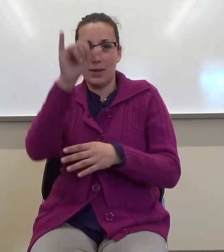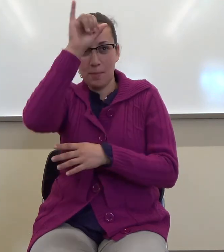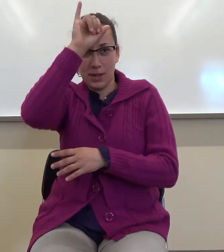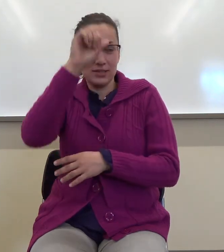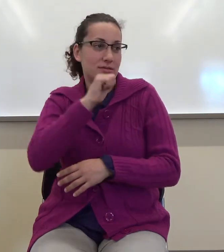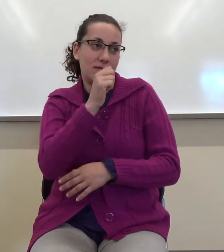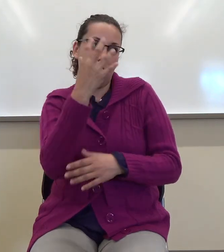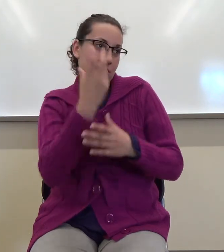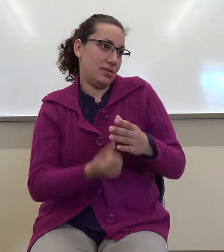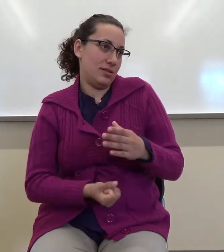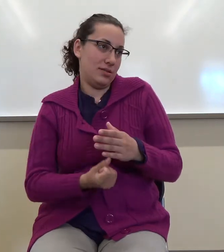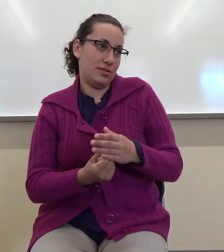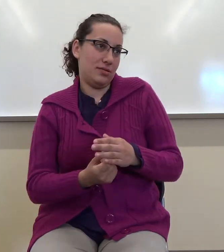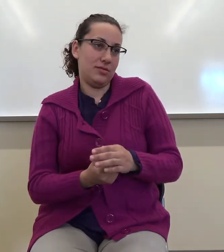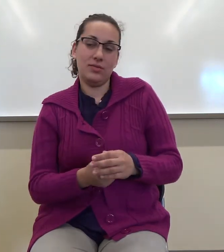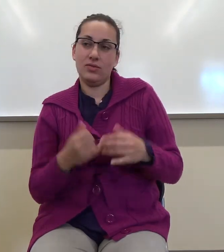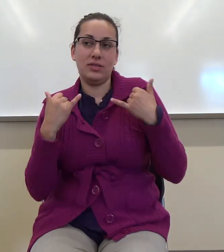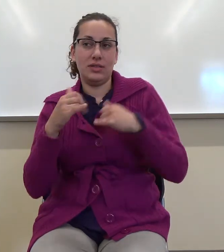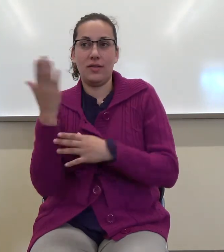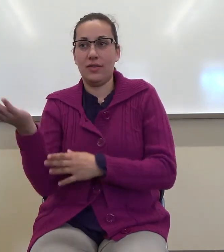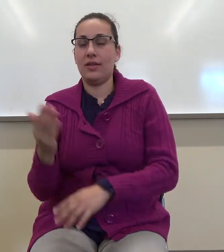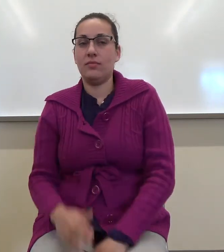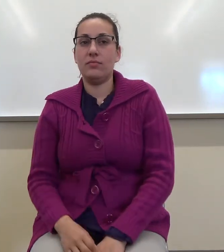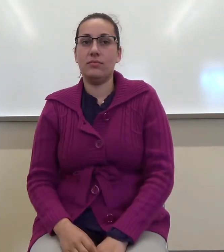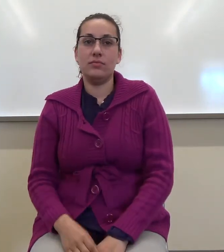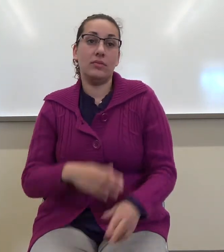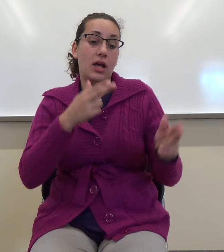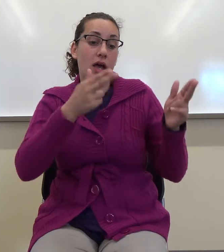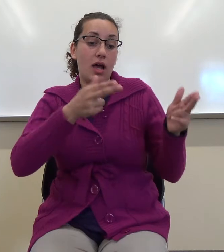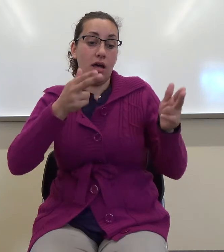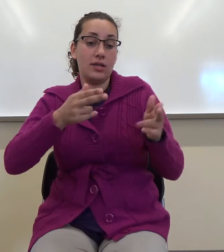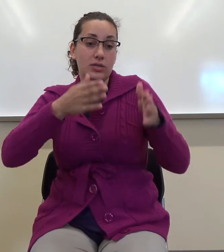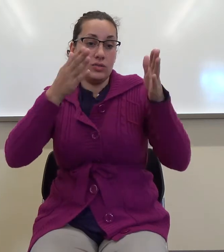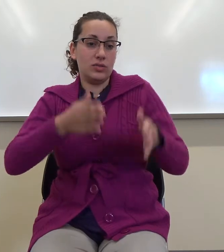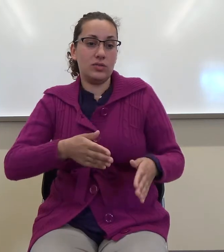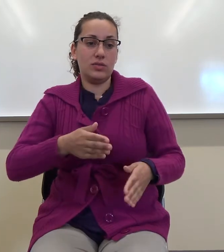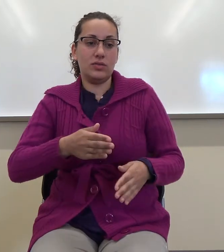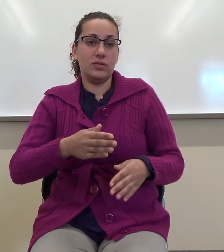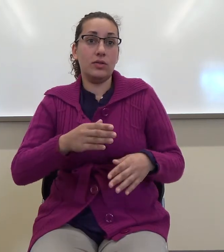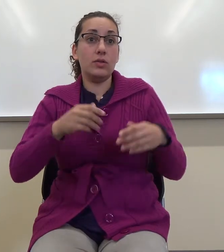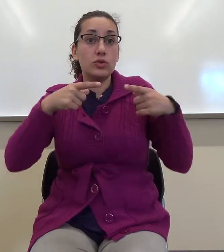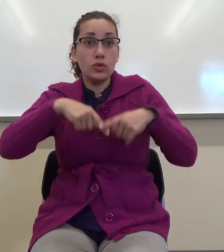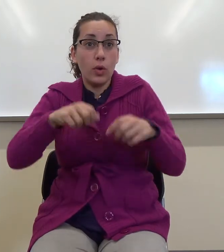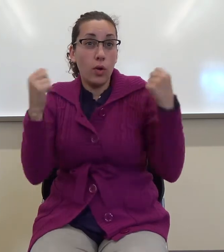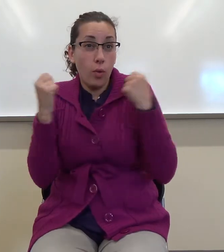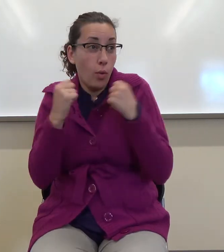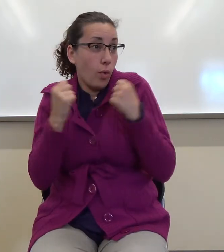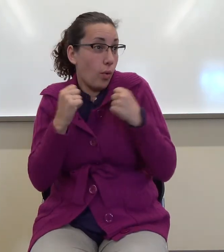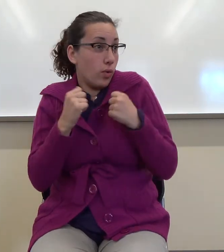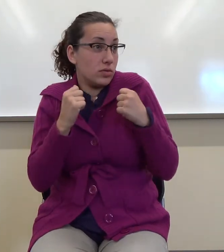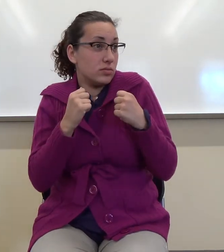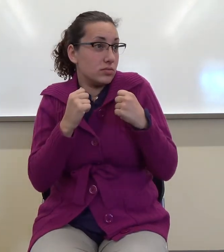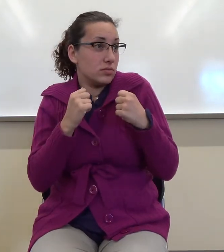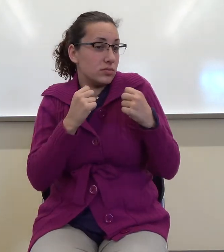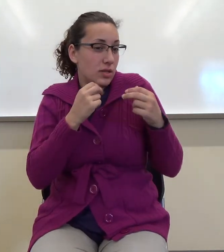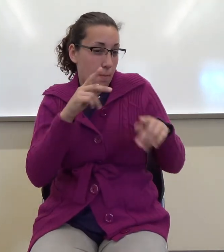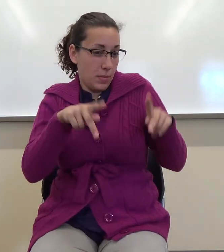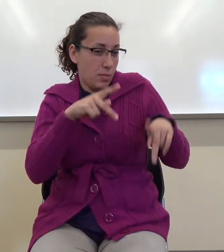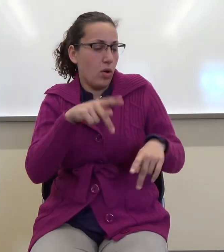remember? Because the hunters couldn't find them in the cold, right? But again, this